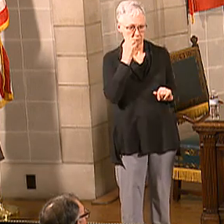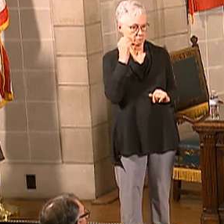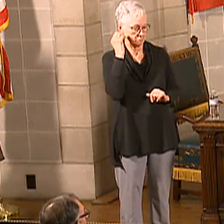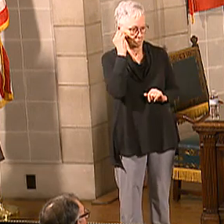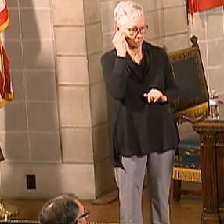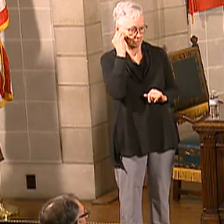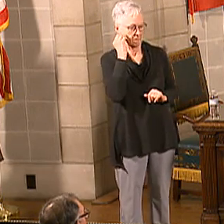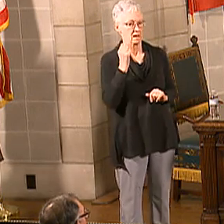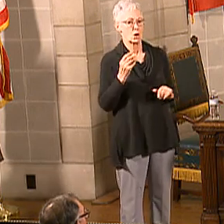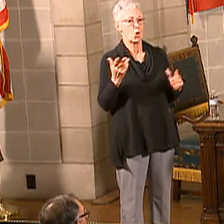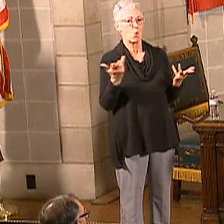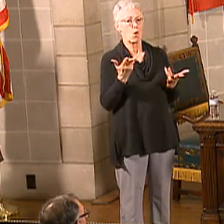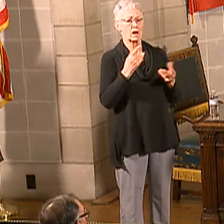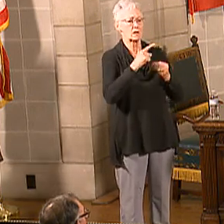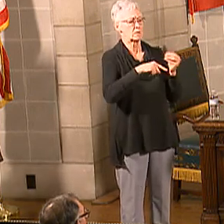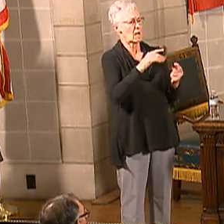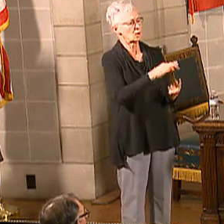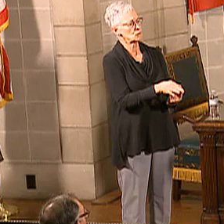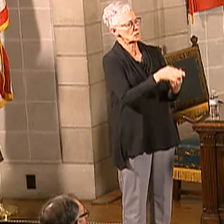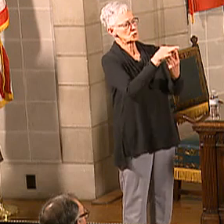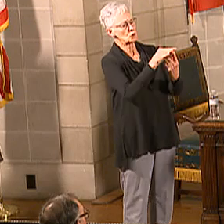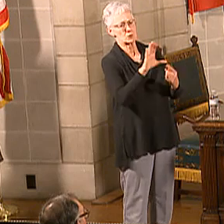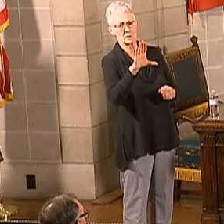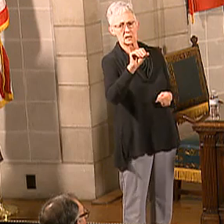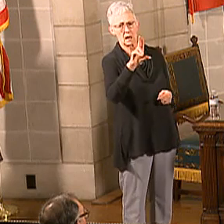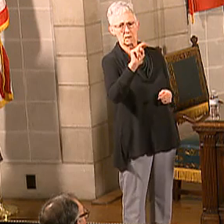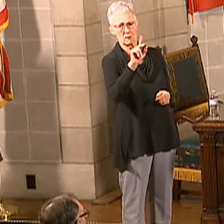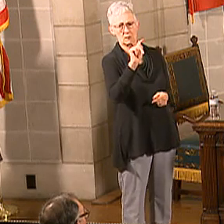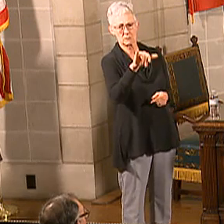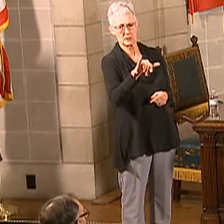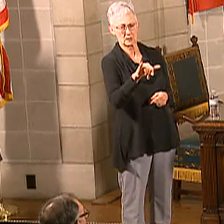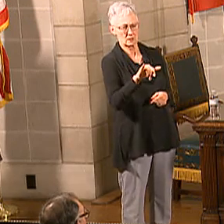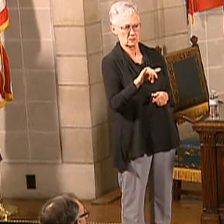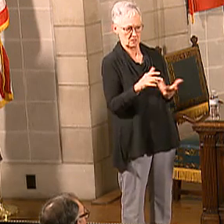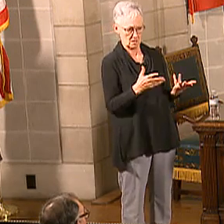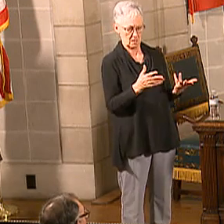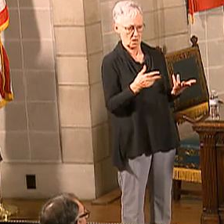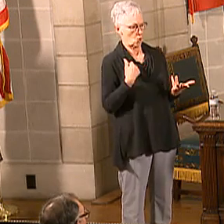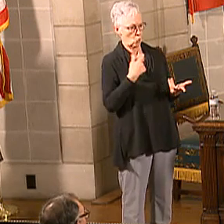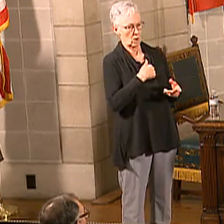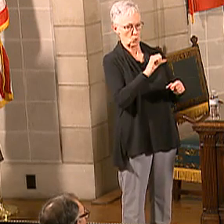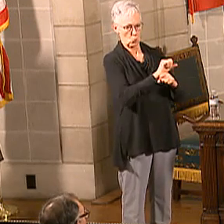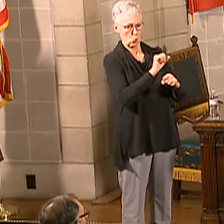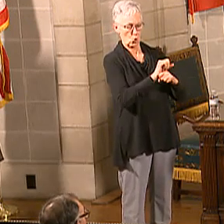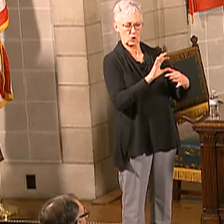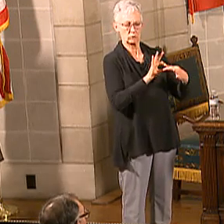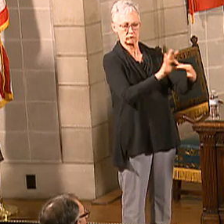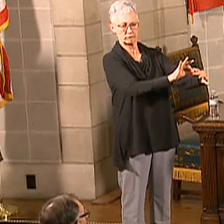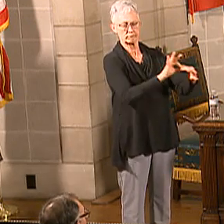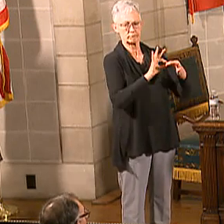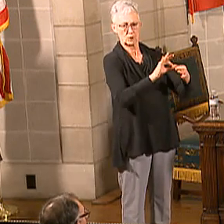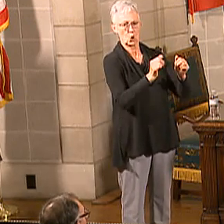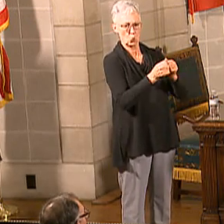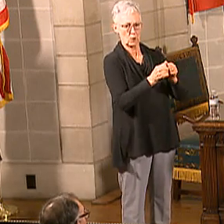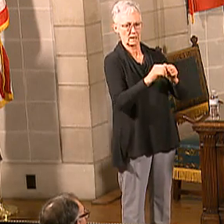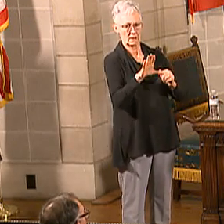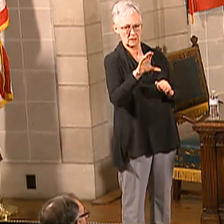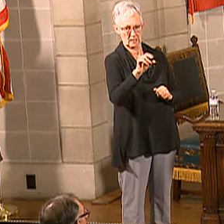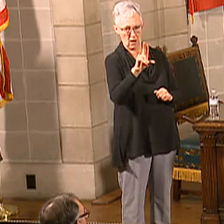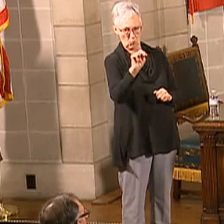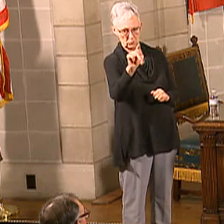work collaboratively with the counties with regard to it, as we have done over the past. Again, our plan doesn't require